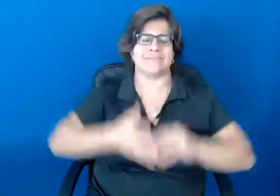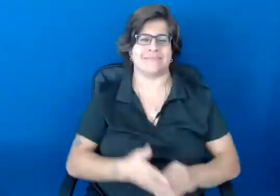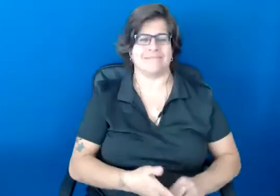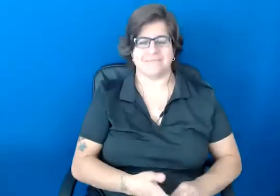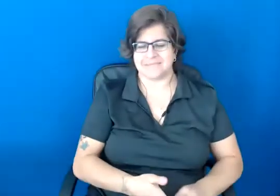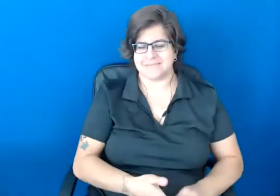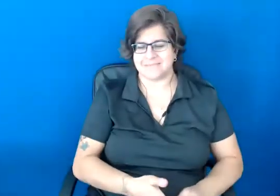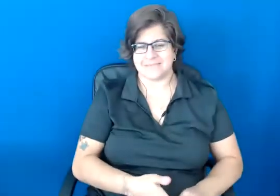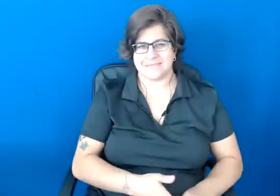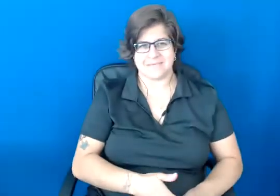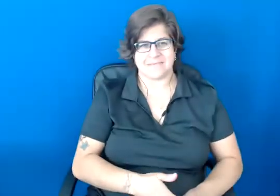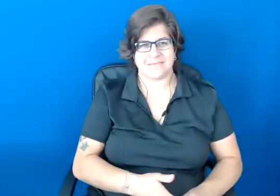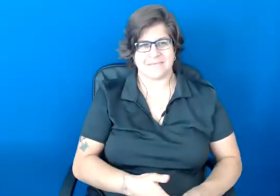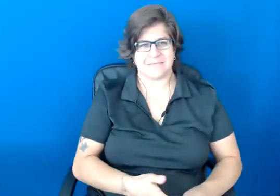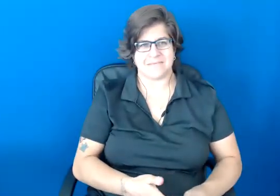like